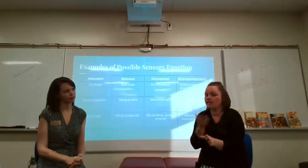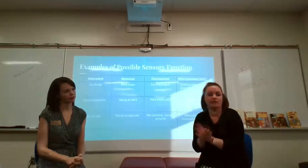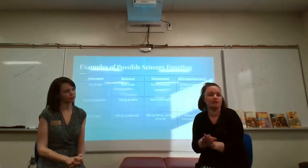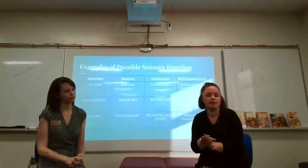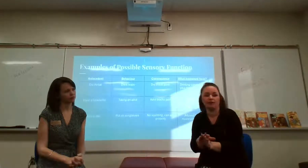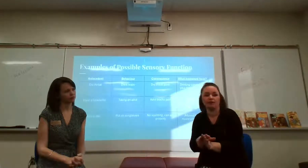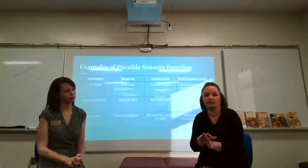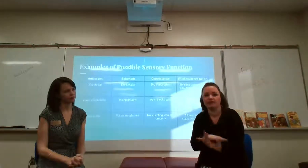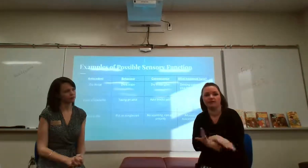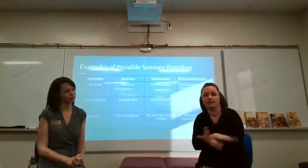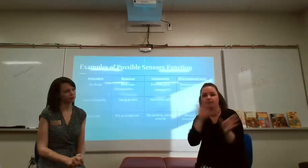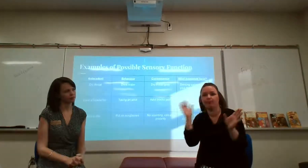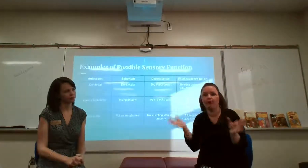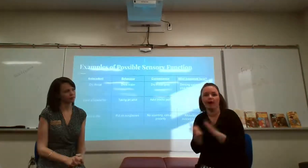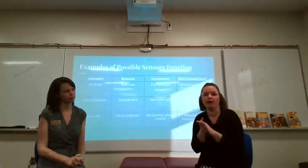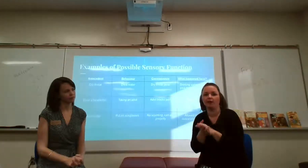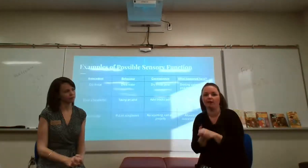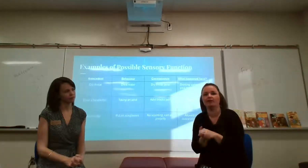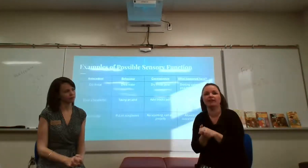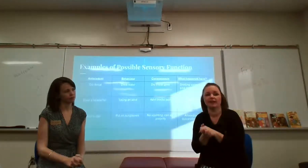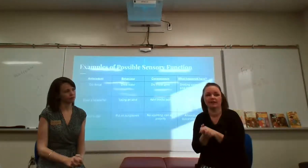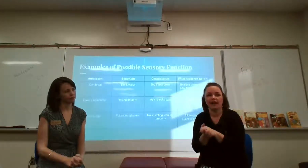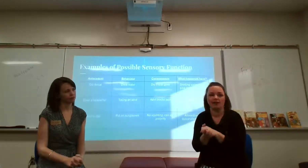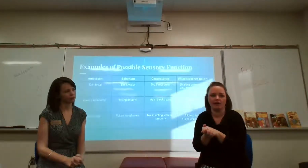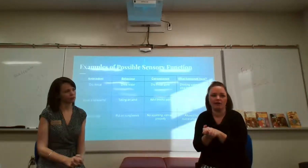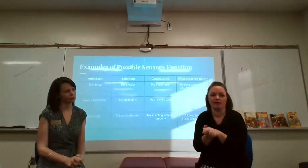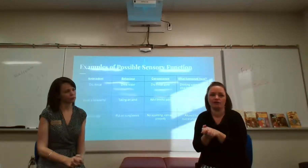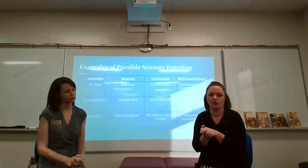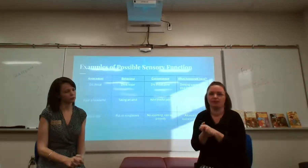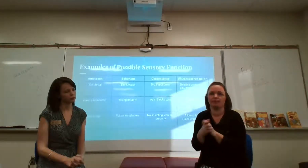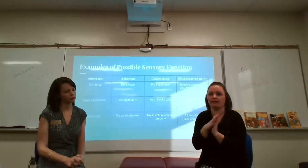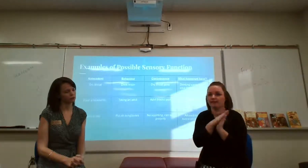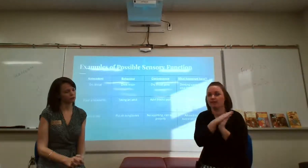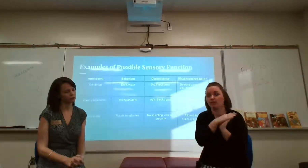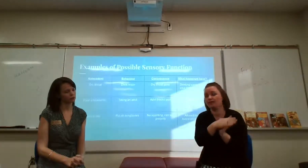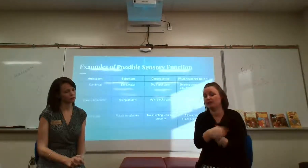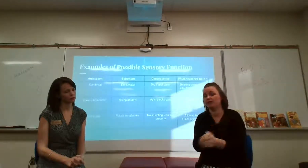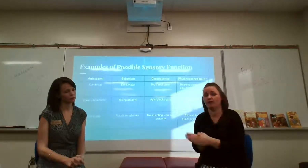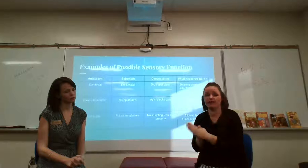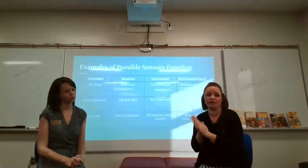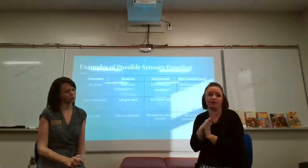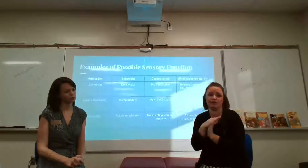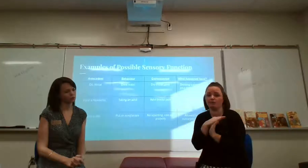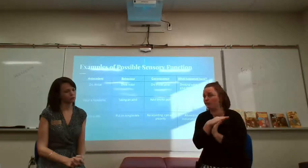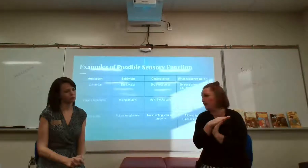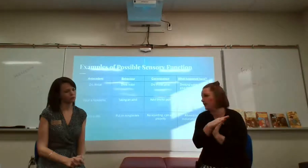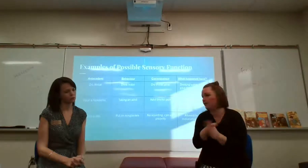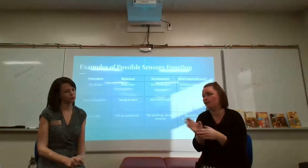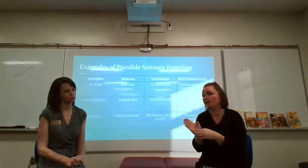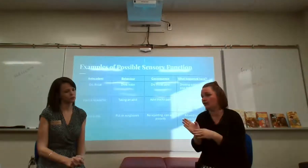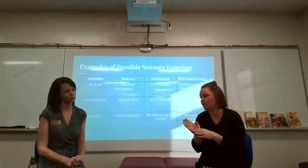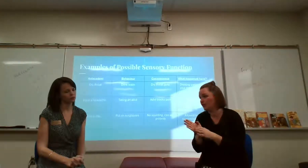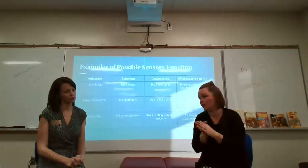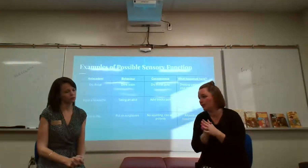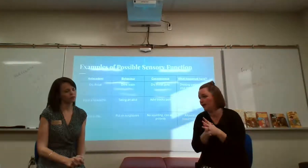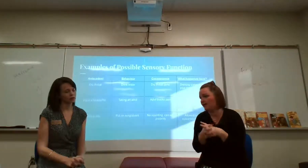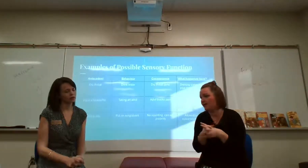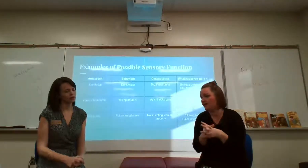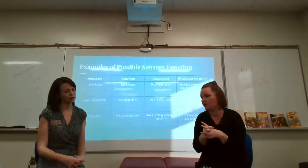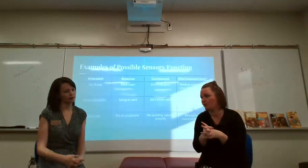Sensory is a whole different ballpark, and we don't even get into how to actually address it because it's so individualized and it's so different for each and every